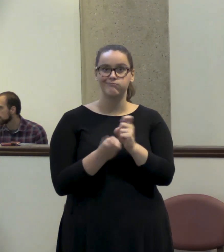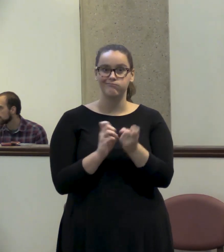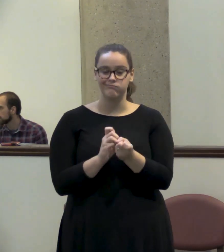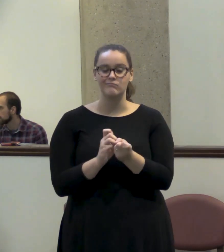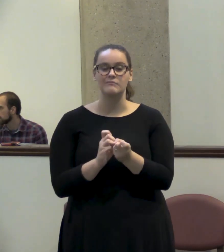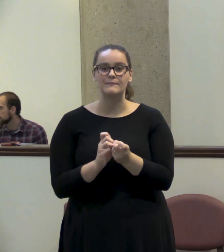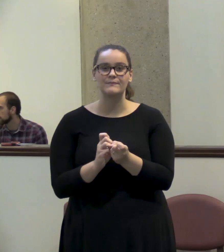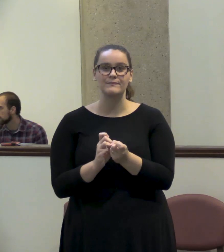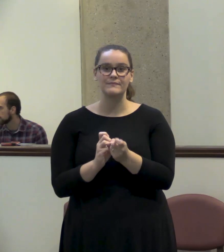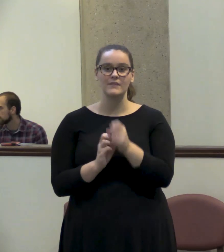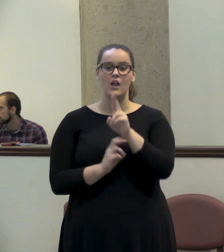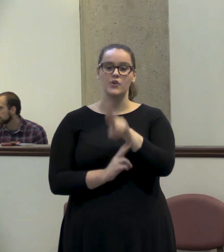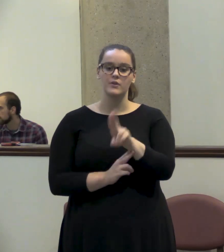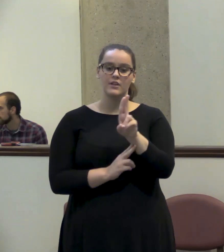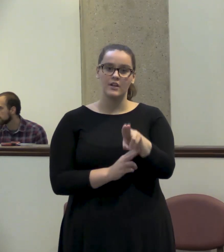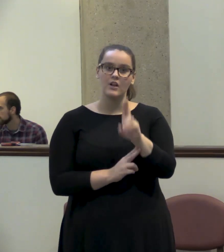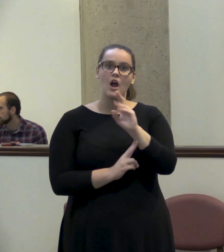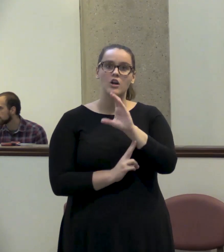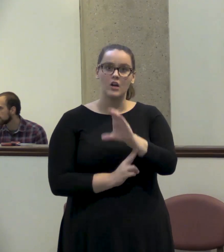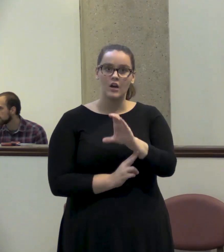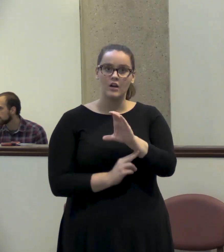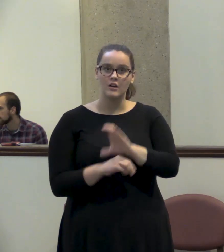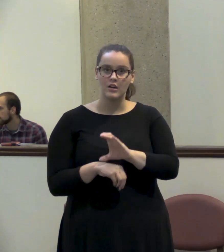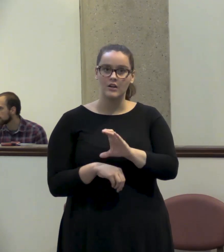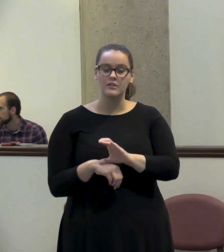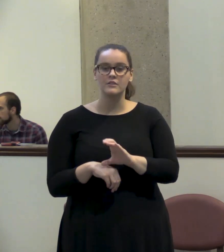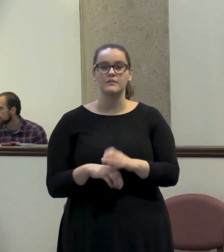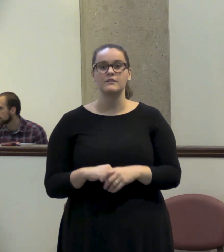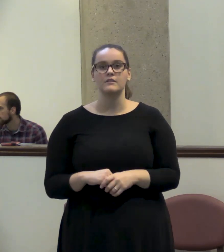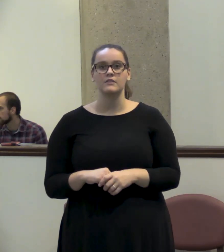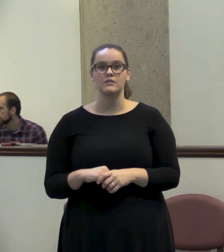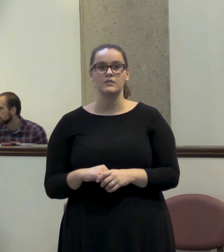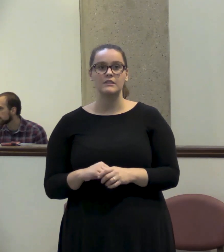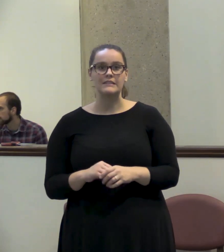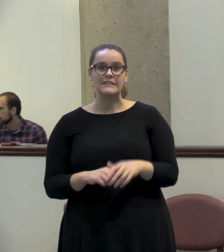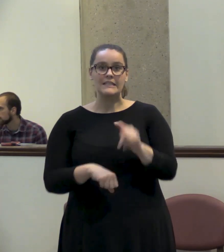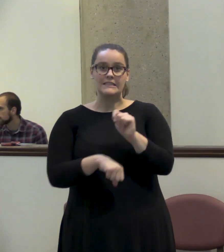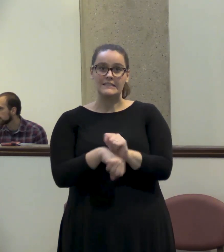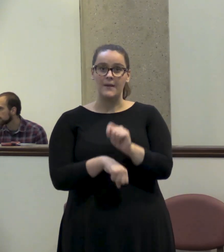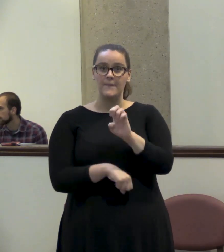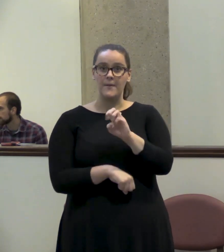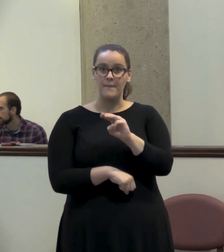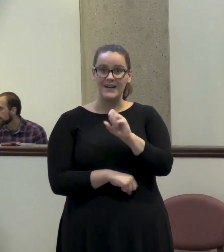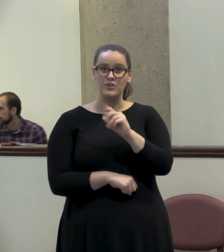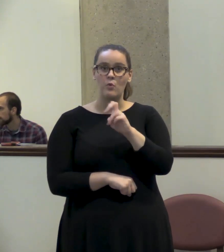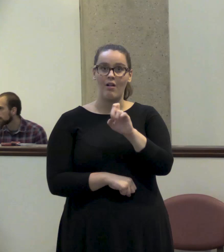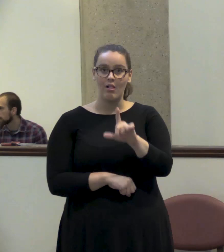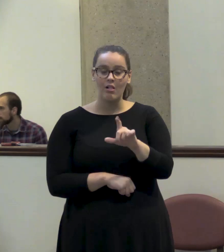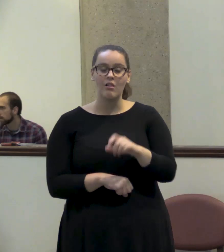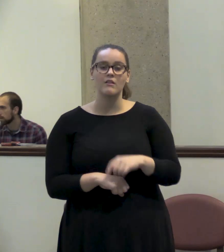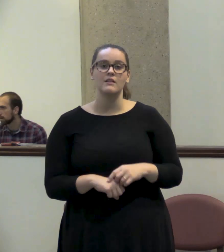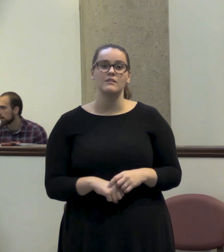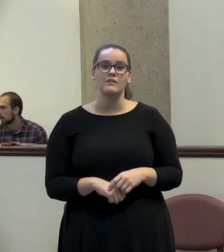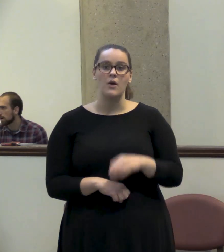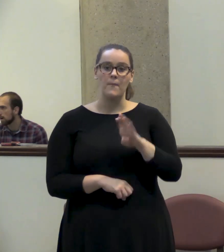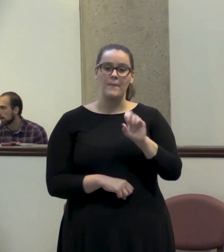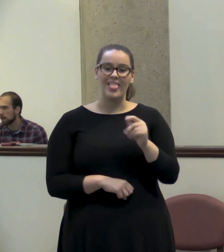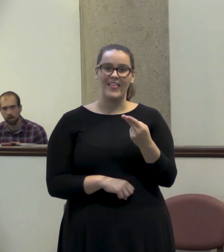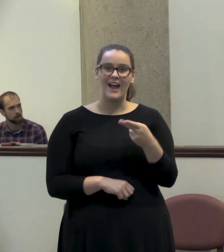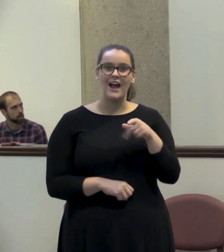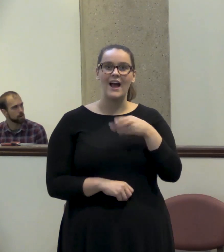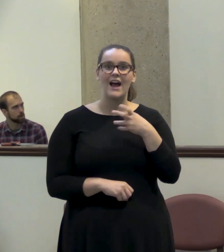County Unitarian Universalist churches, Kol Shalom, Temple Emmanuel, Beth Chai,